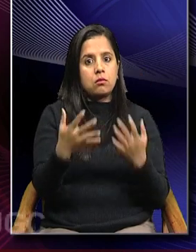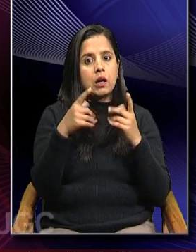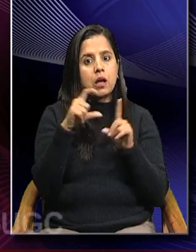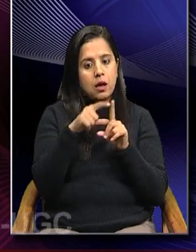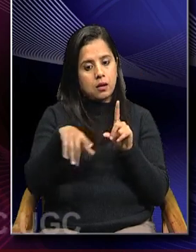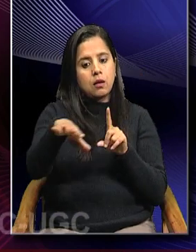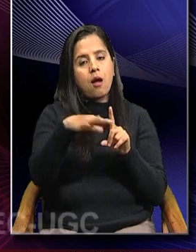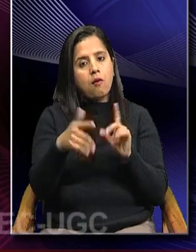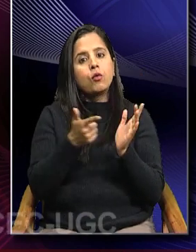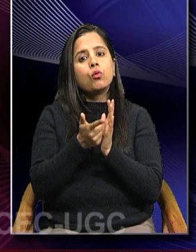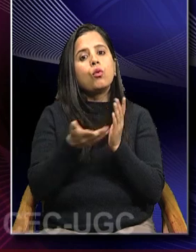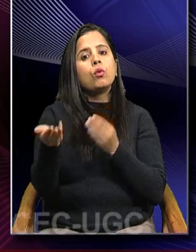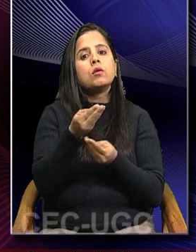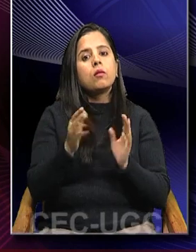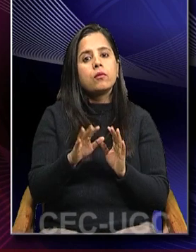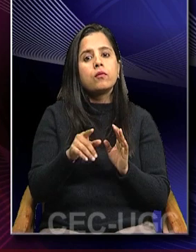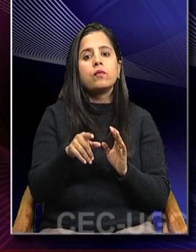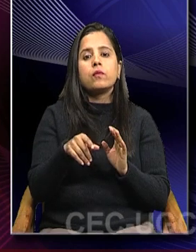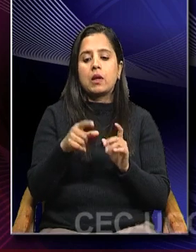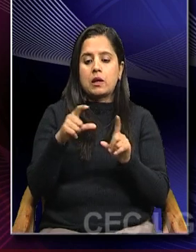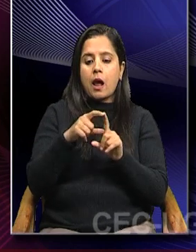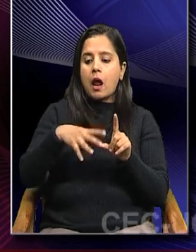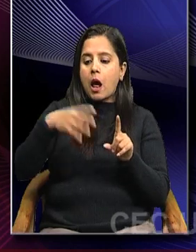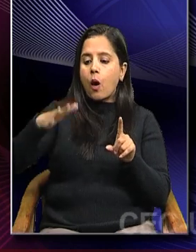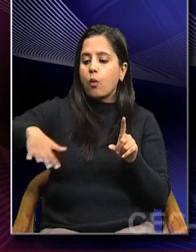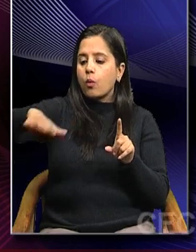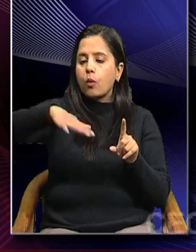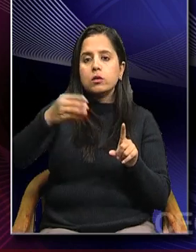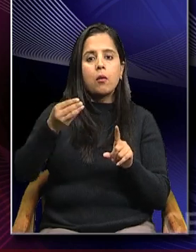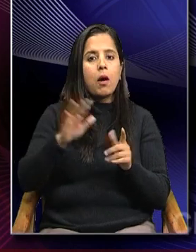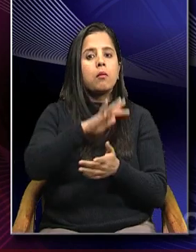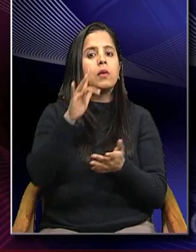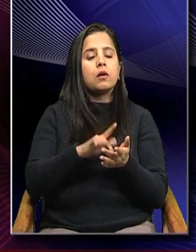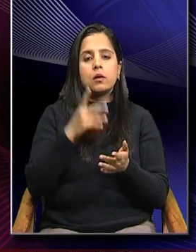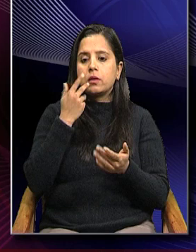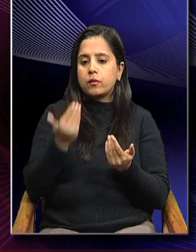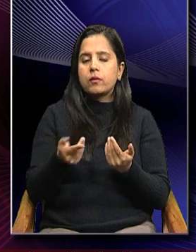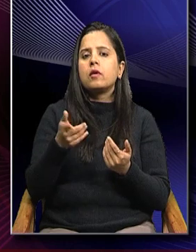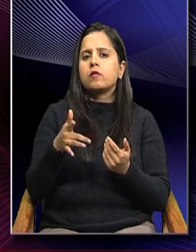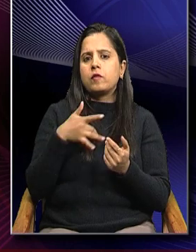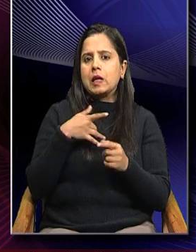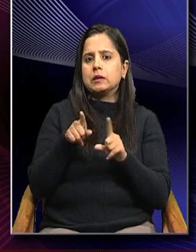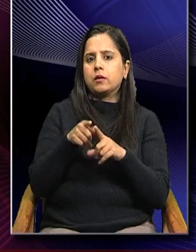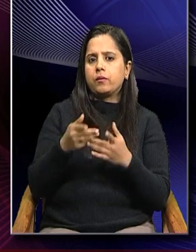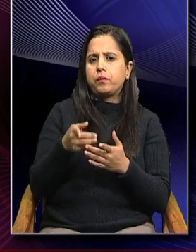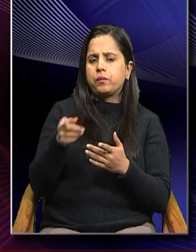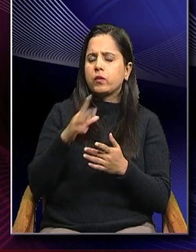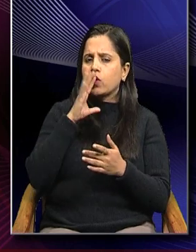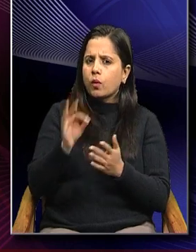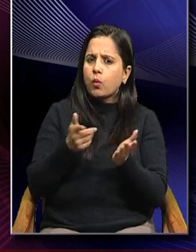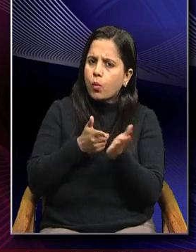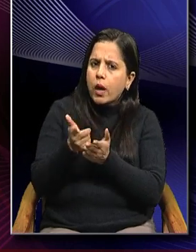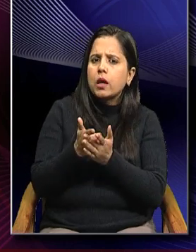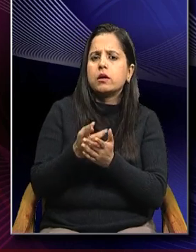also. So, in the outskirts of Delhi you would find an area where which seems like a typical village of